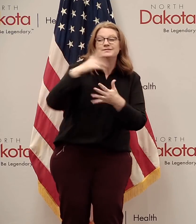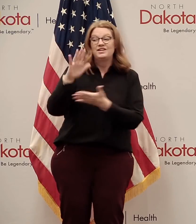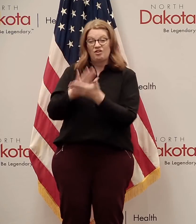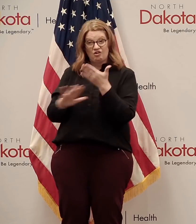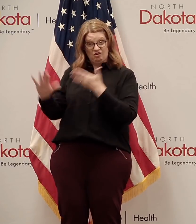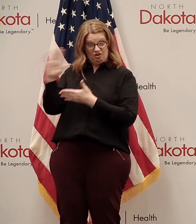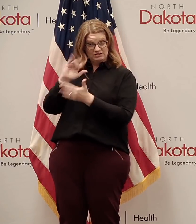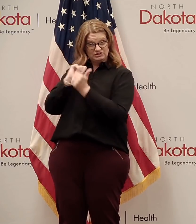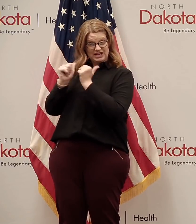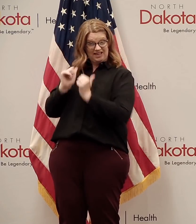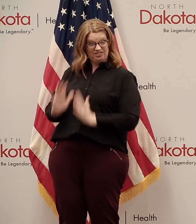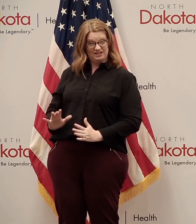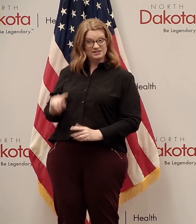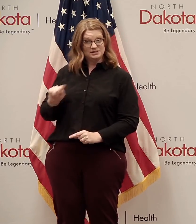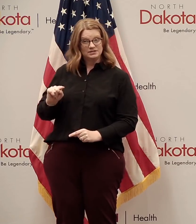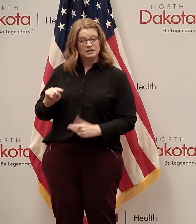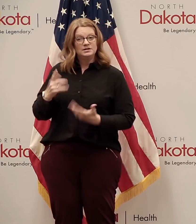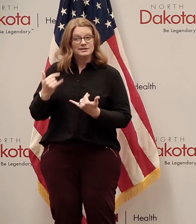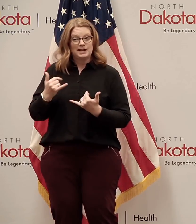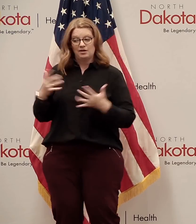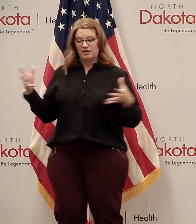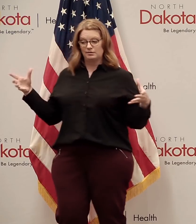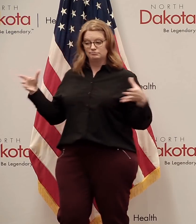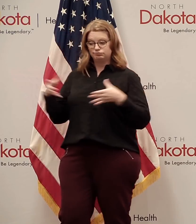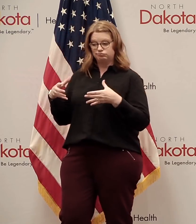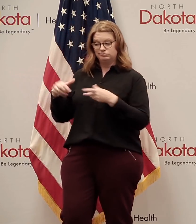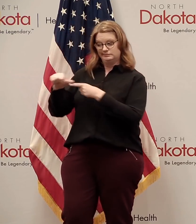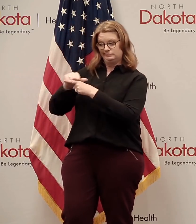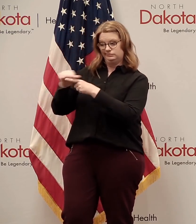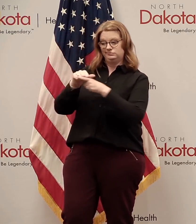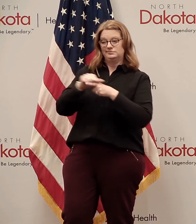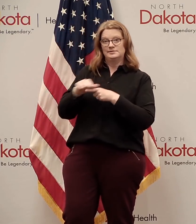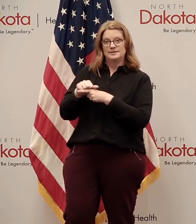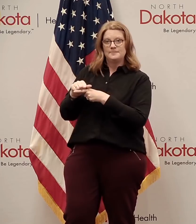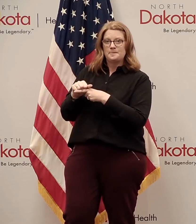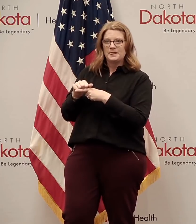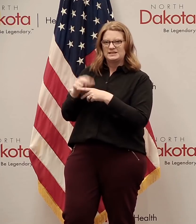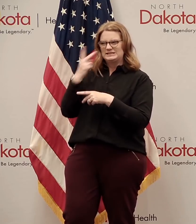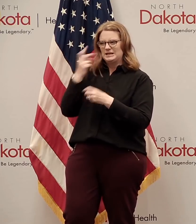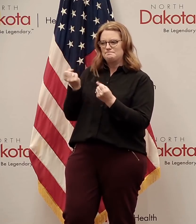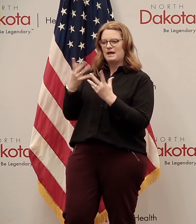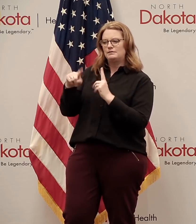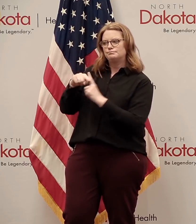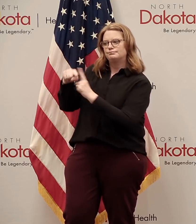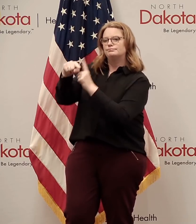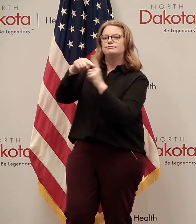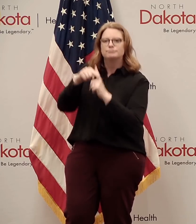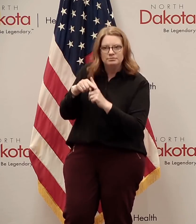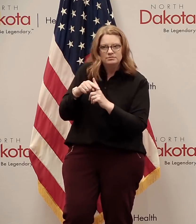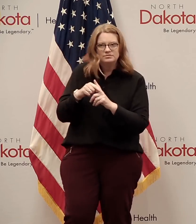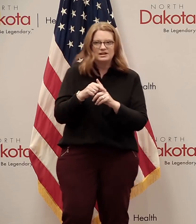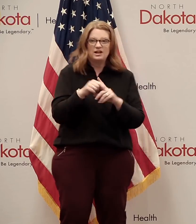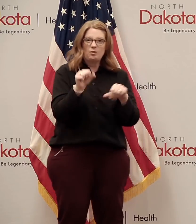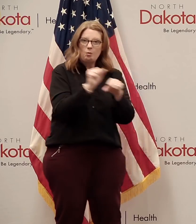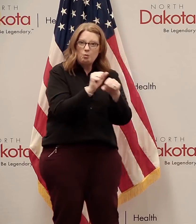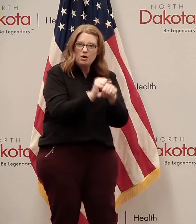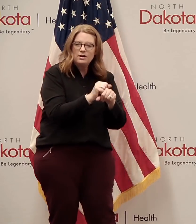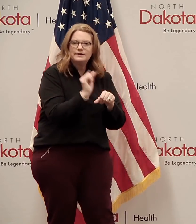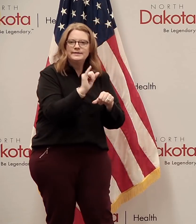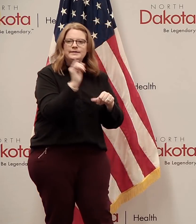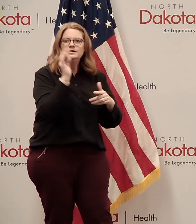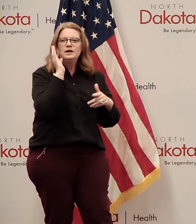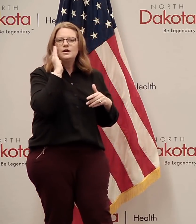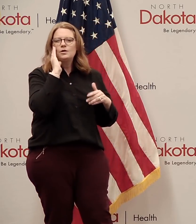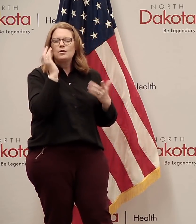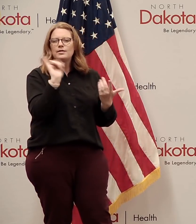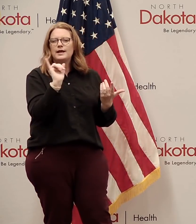athletes that are training together. Those are all areas where we've seen clusters. We've also seen work-related cases. I spoke last week